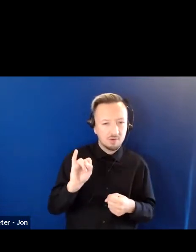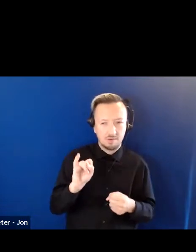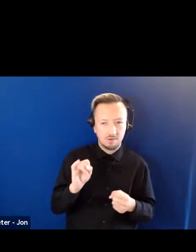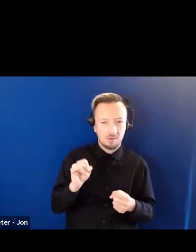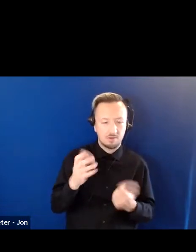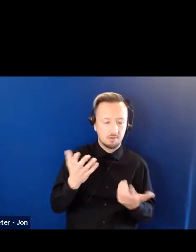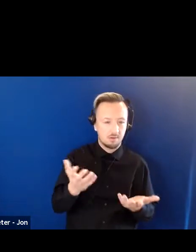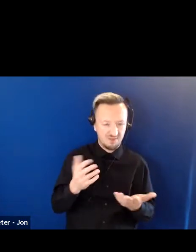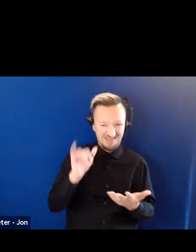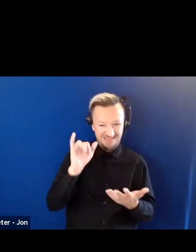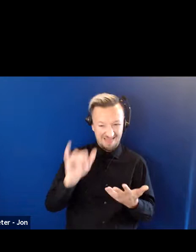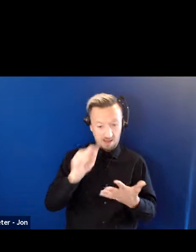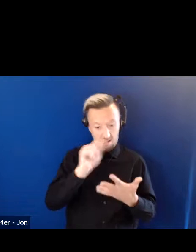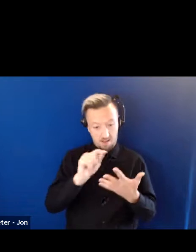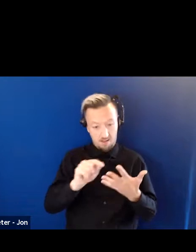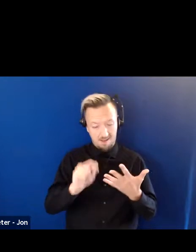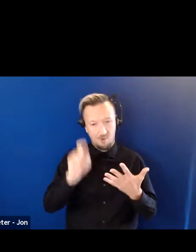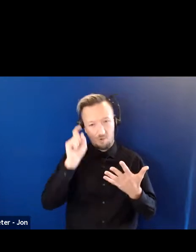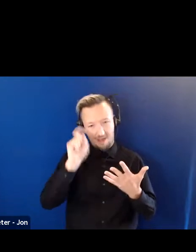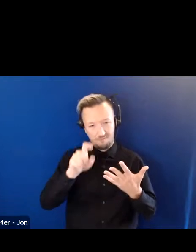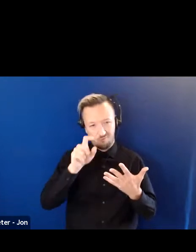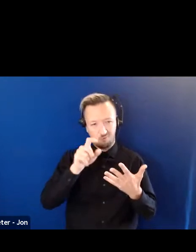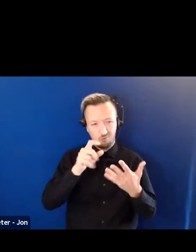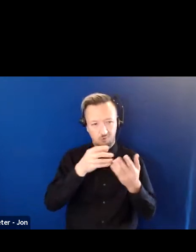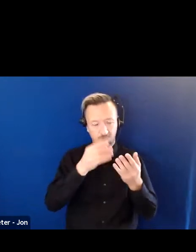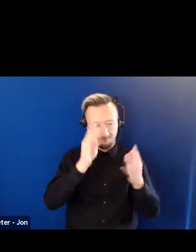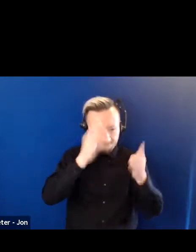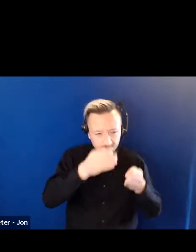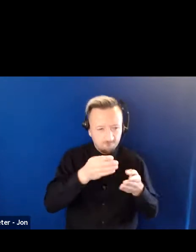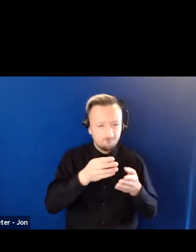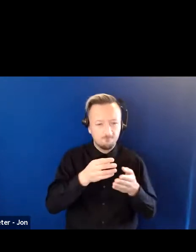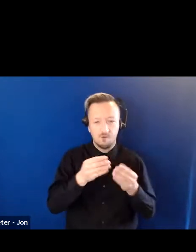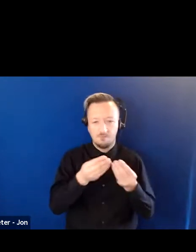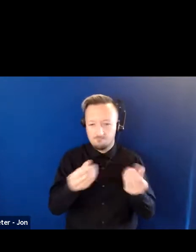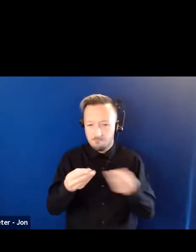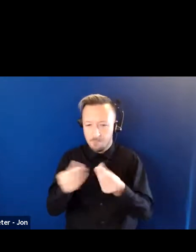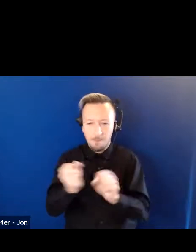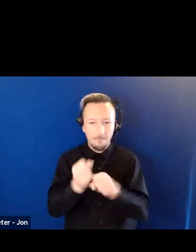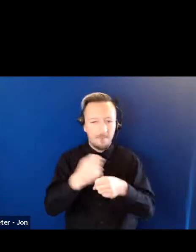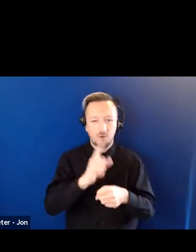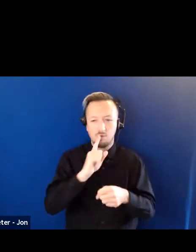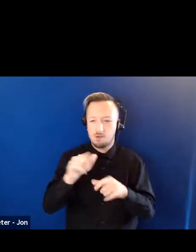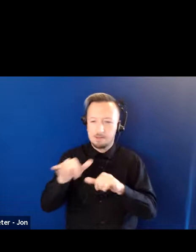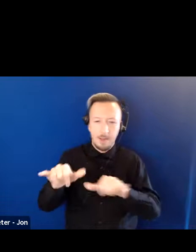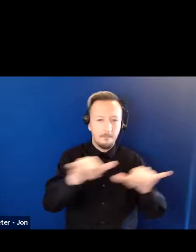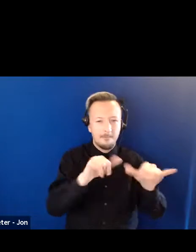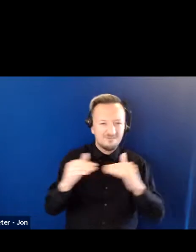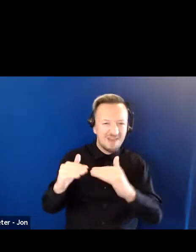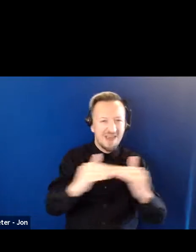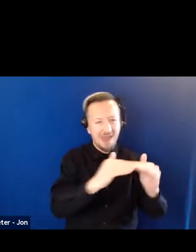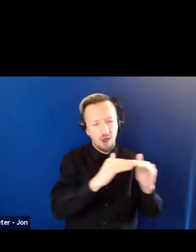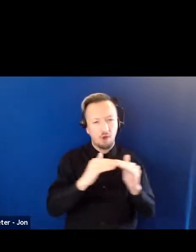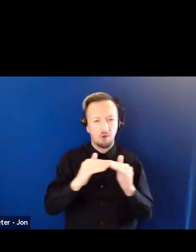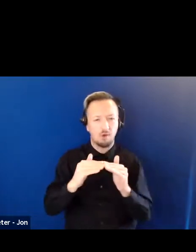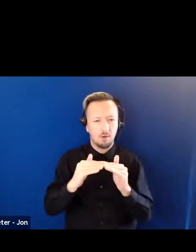can address some of these issues and make sure that everyone is being treated fairly, unfortunately, we